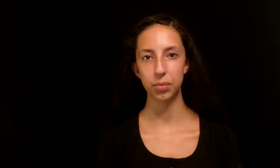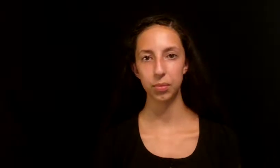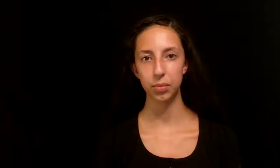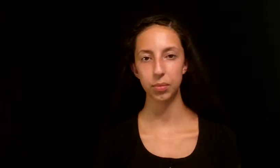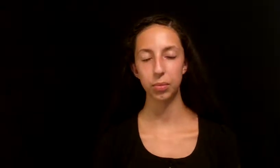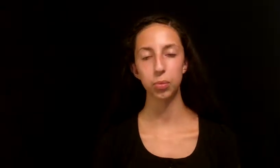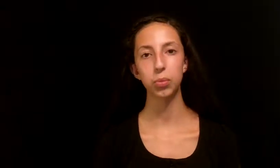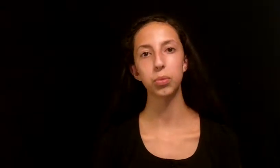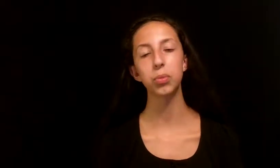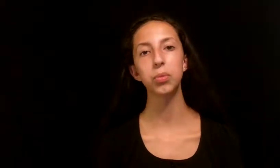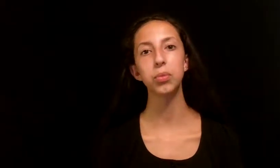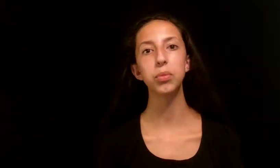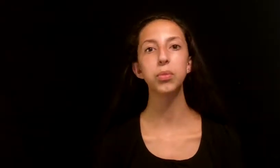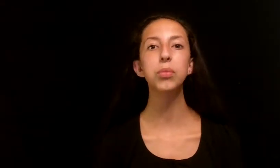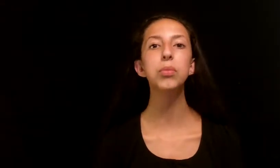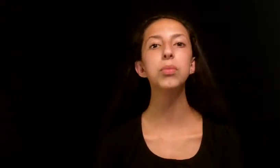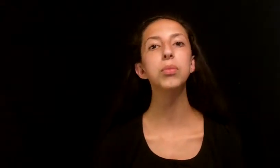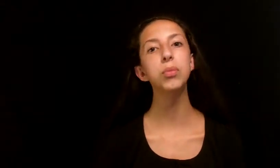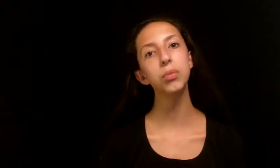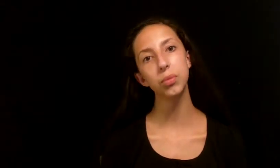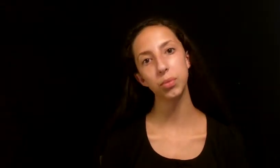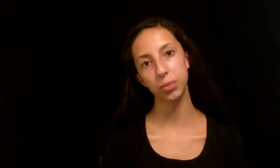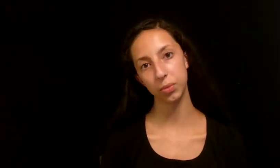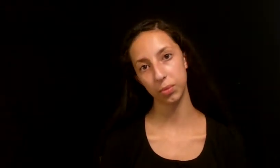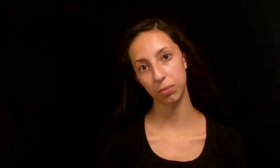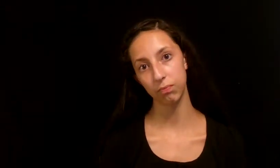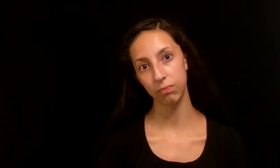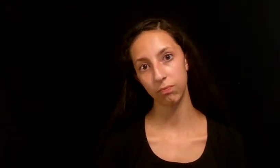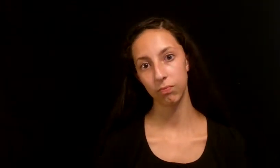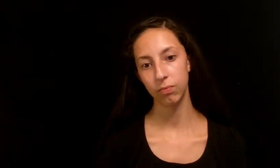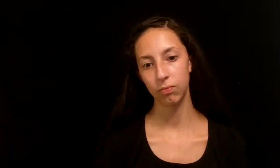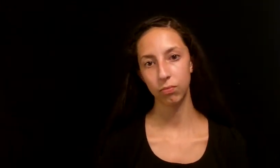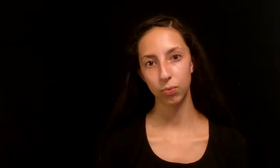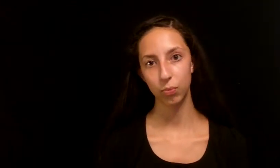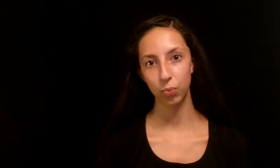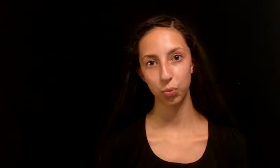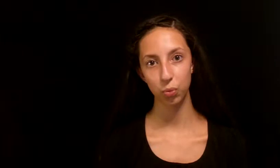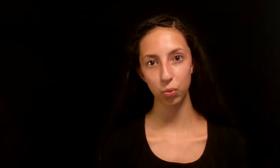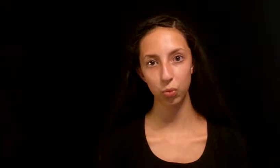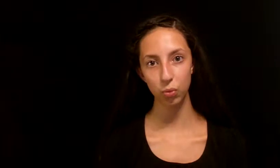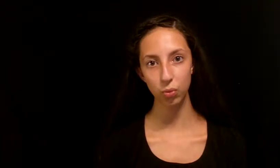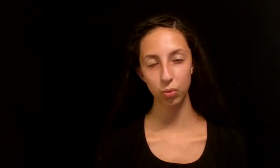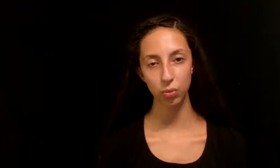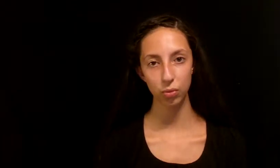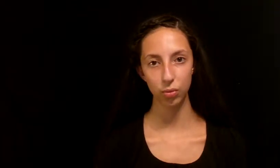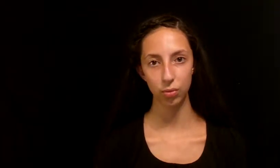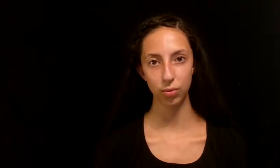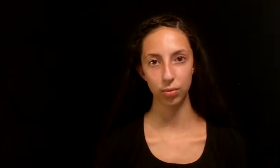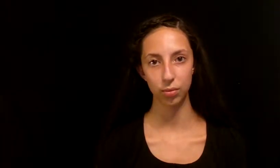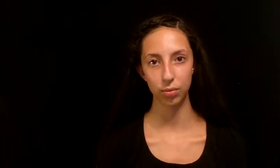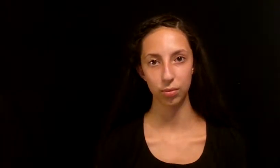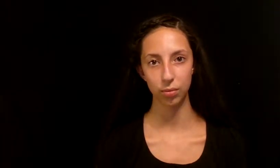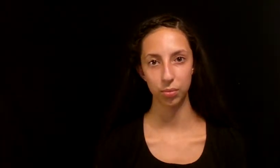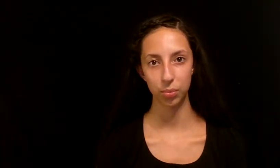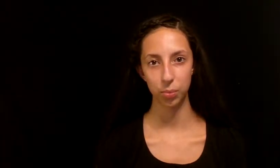Okay, so let's talk about finger spelling and how finger spelling is like writing. We can do printing or we can do